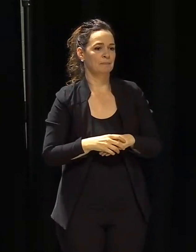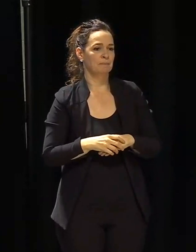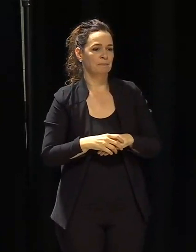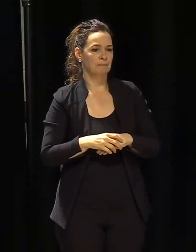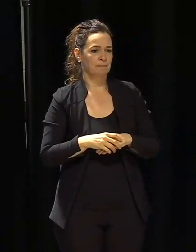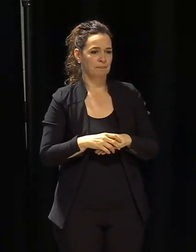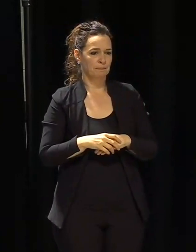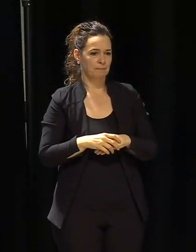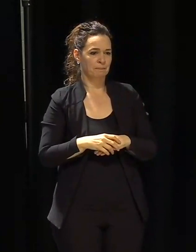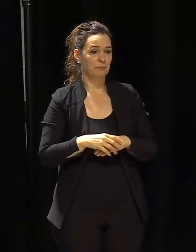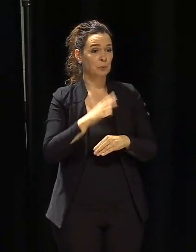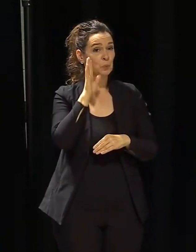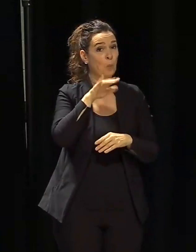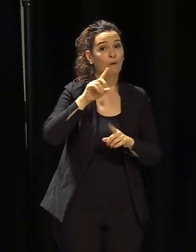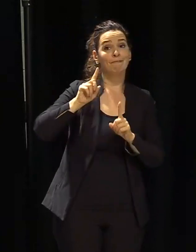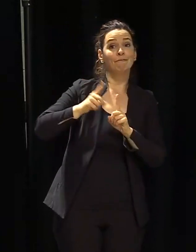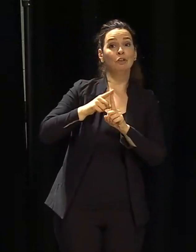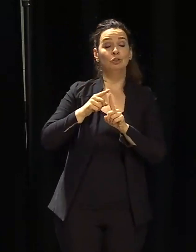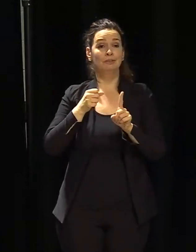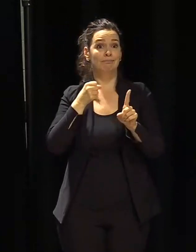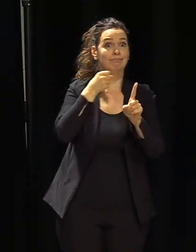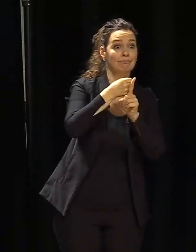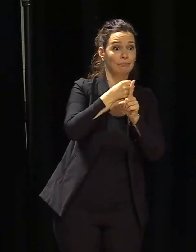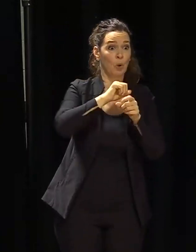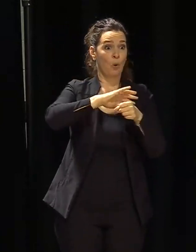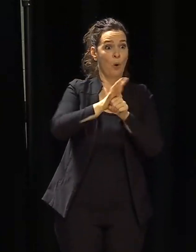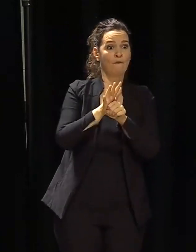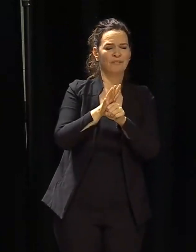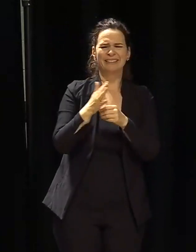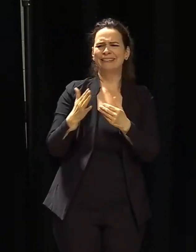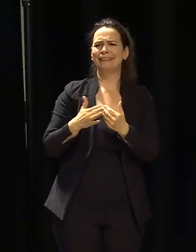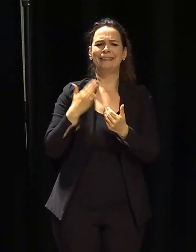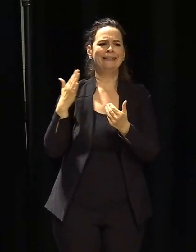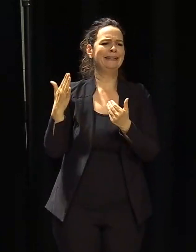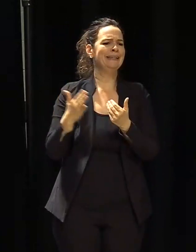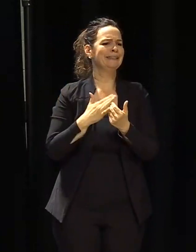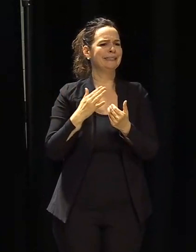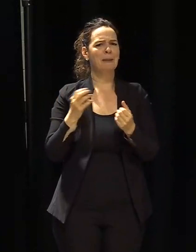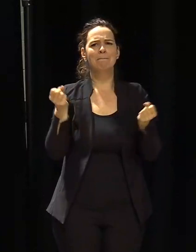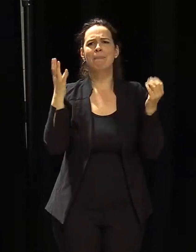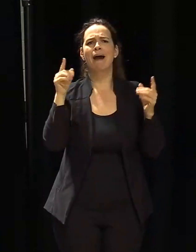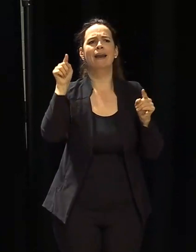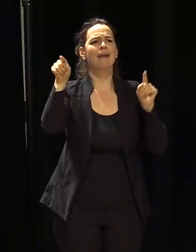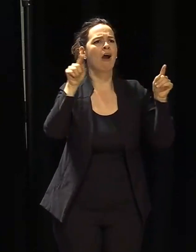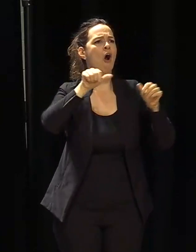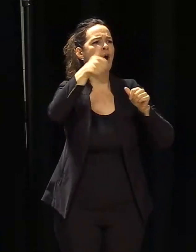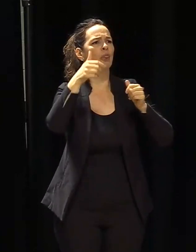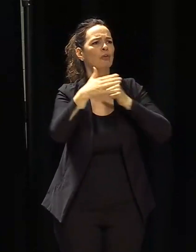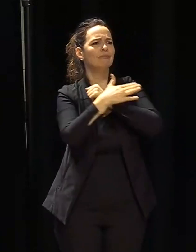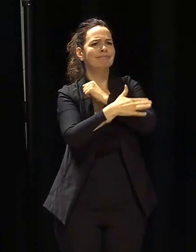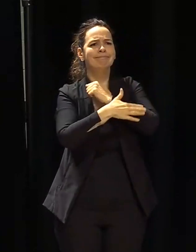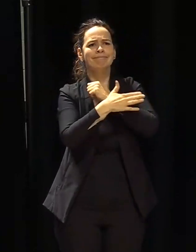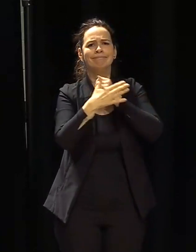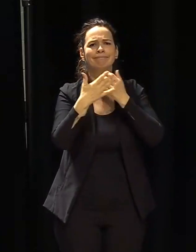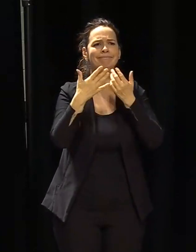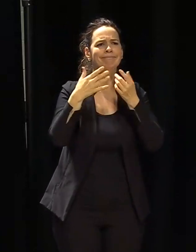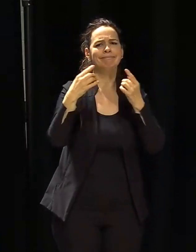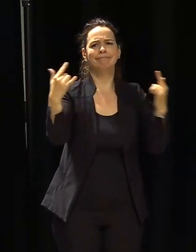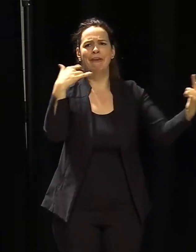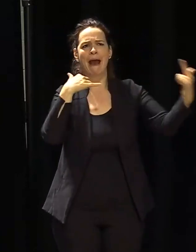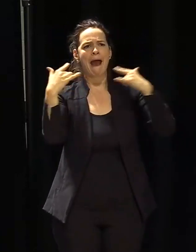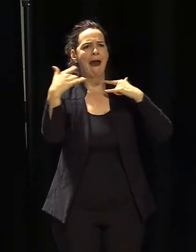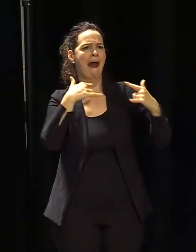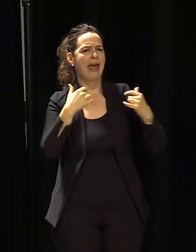the state can send down medical professionals. Other parts of the country are flying in. Now, again, even though these